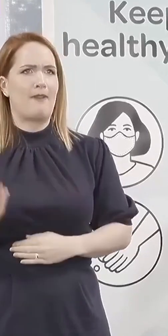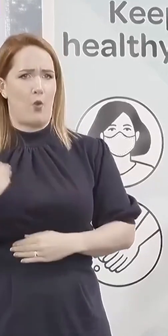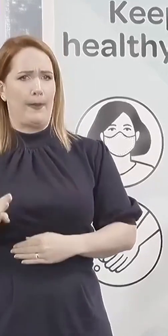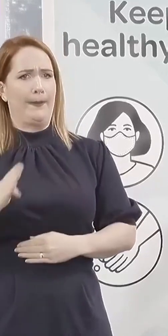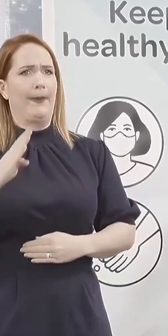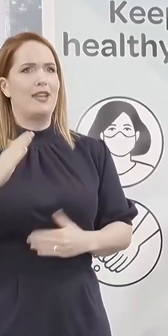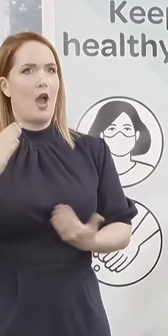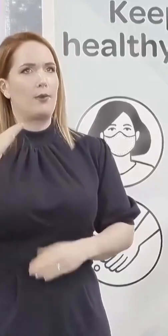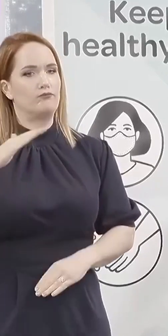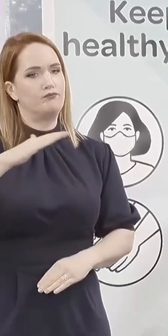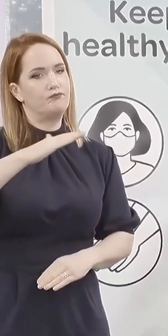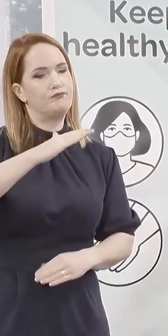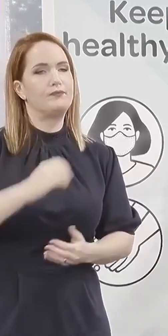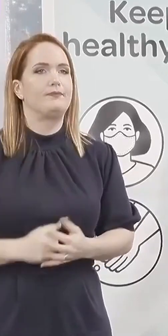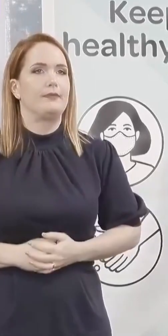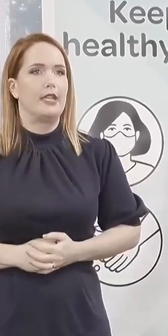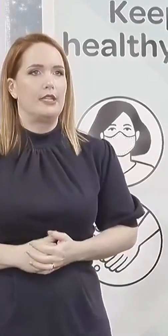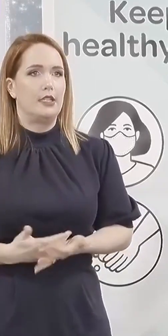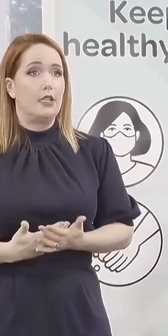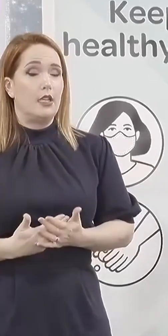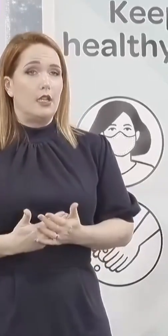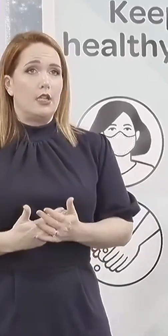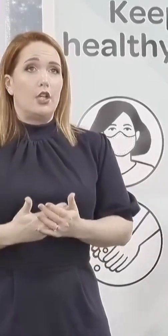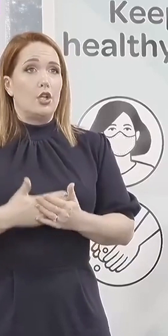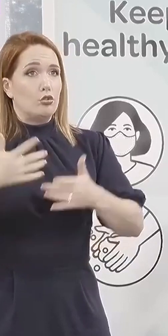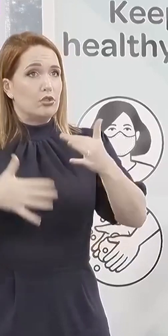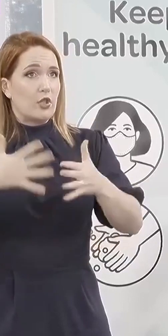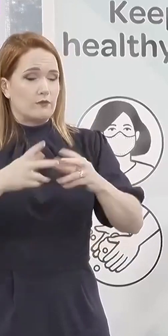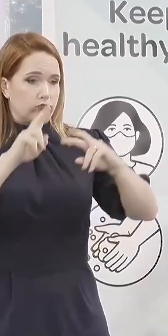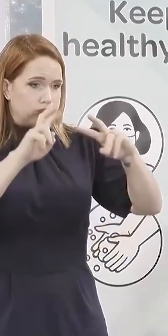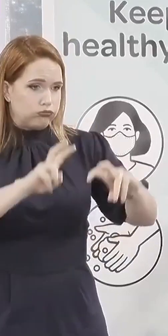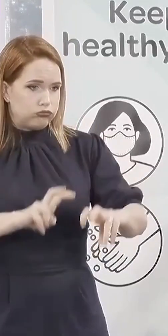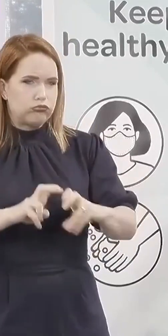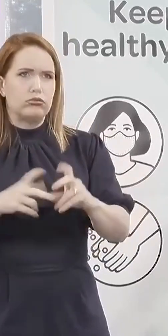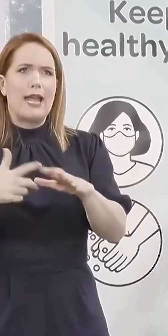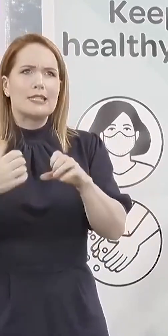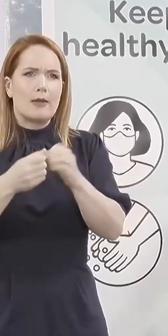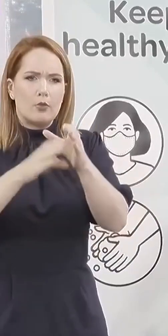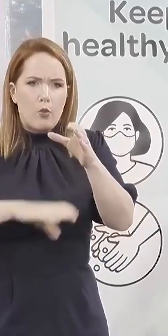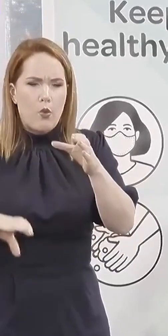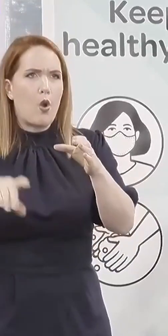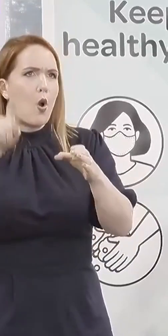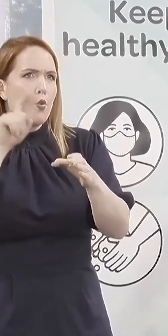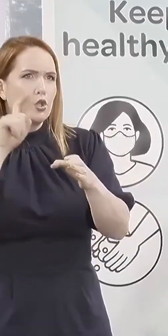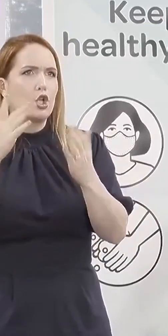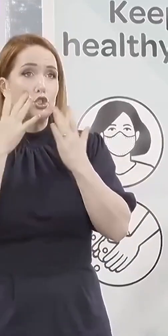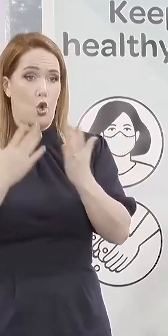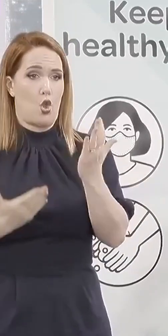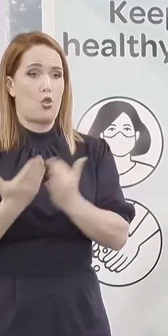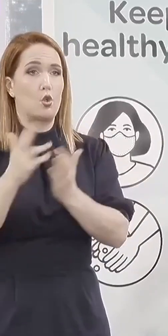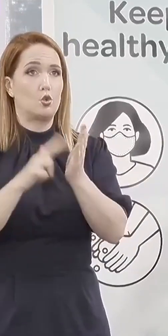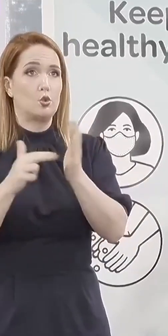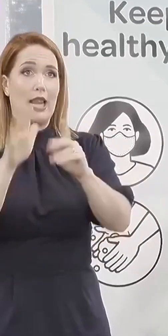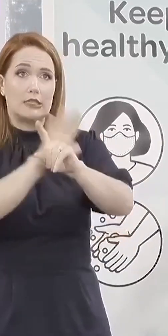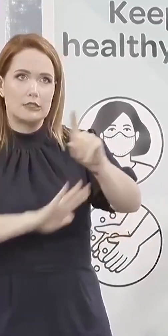And our case rates and wastewater results do show that the cases are increasing across all regions around New